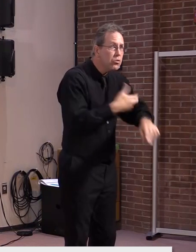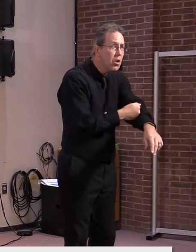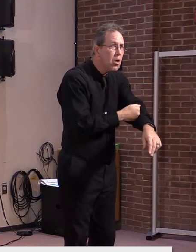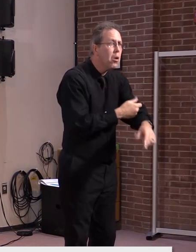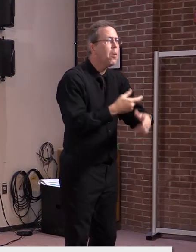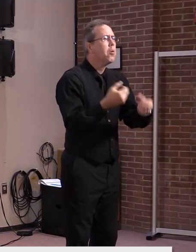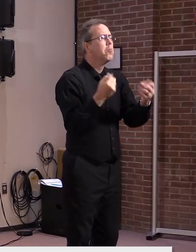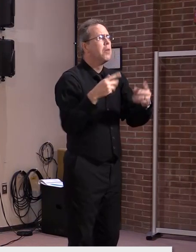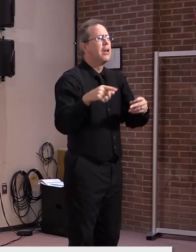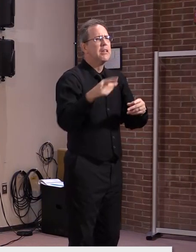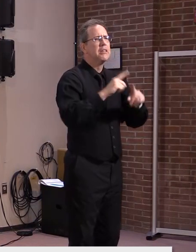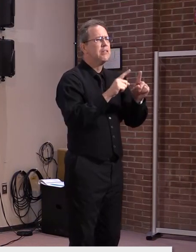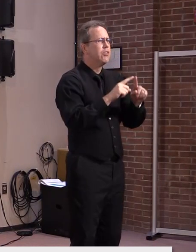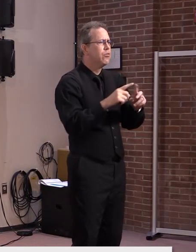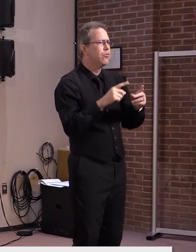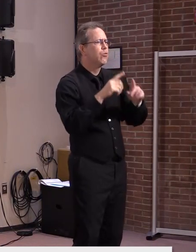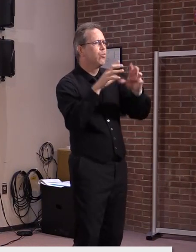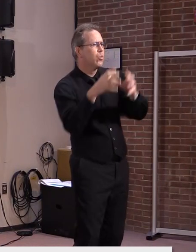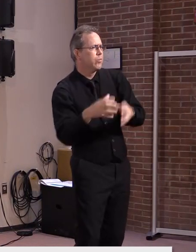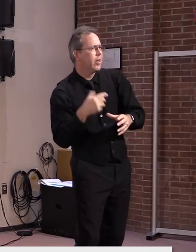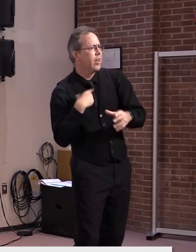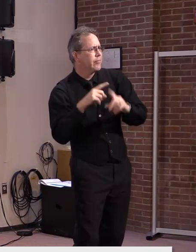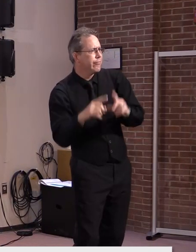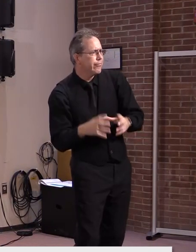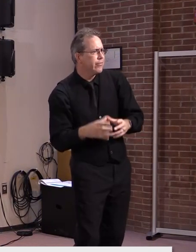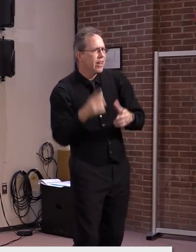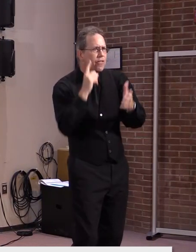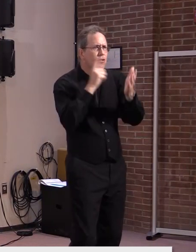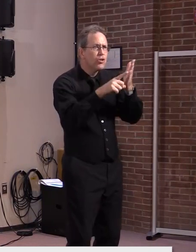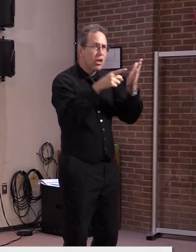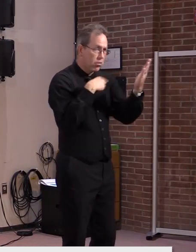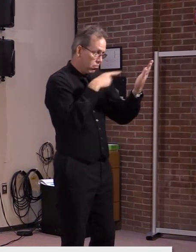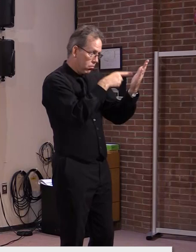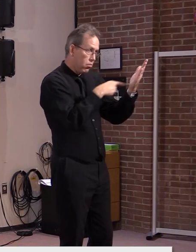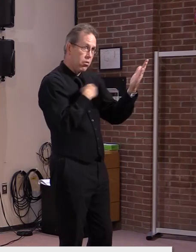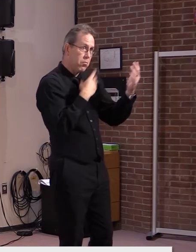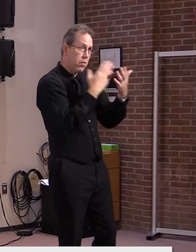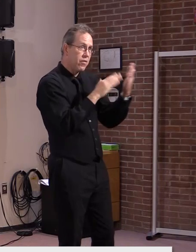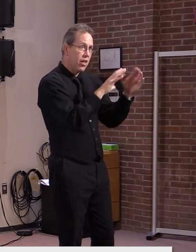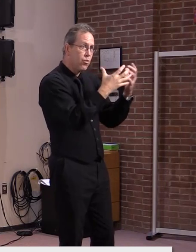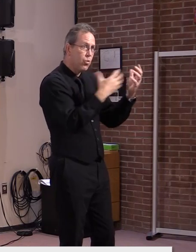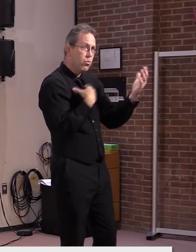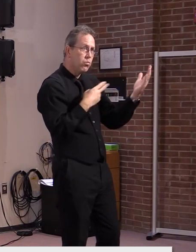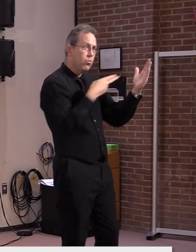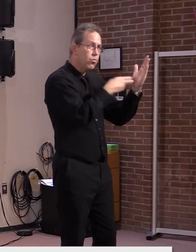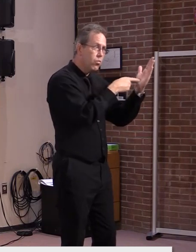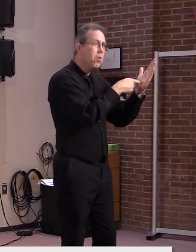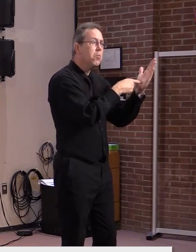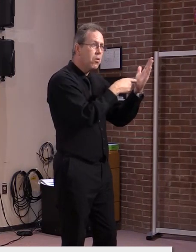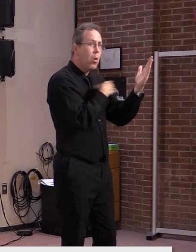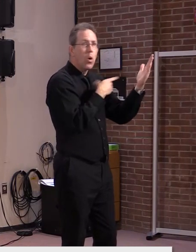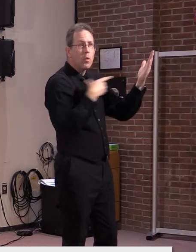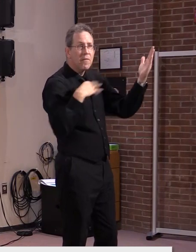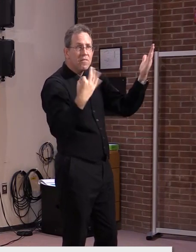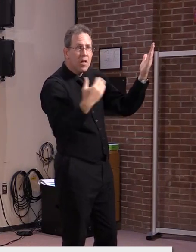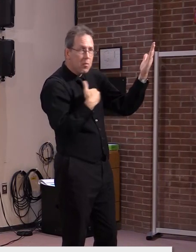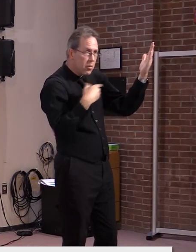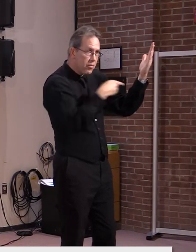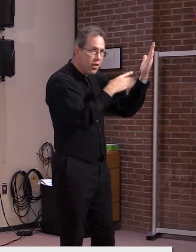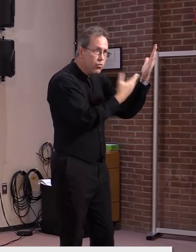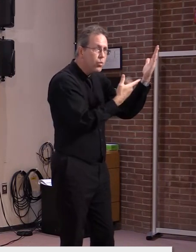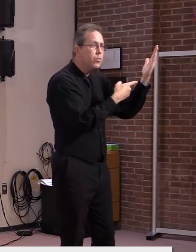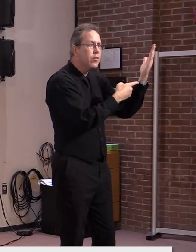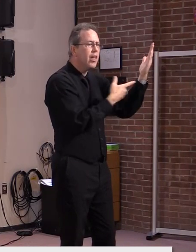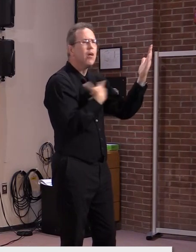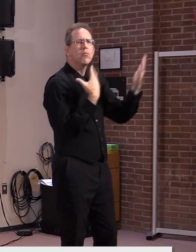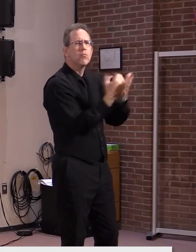So please take any opportunity that becomes available to you and your family to increase your protection against